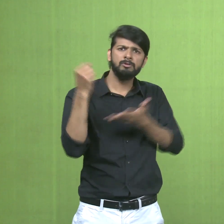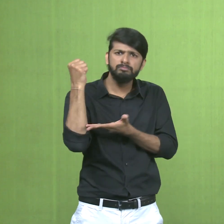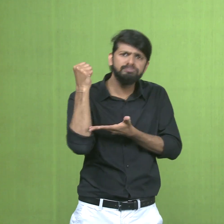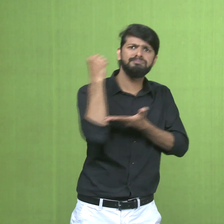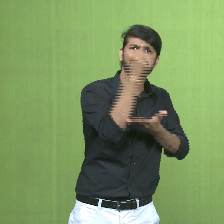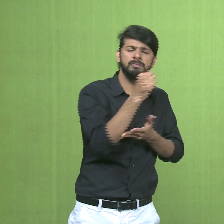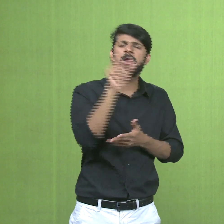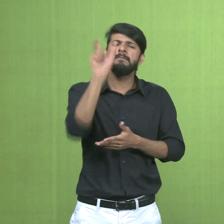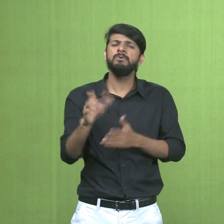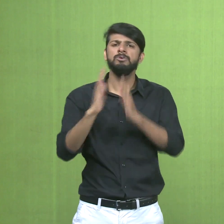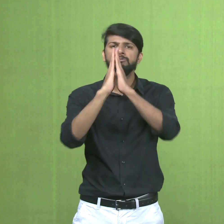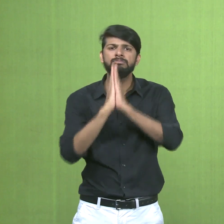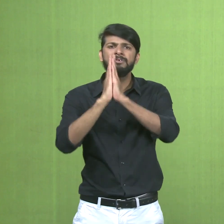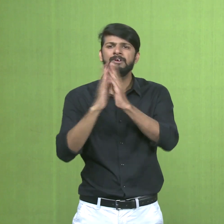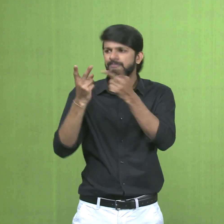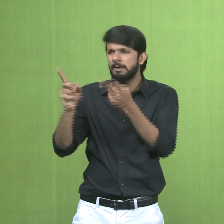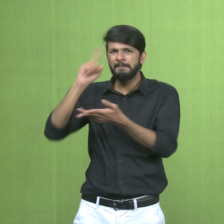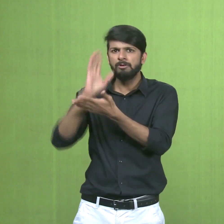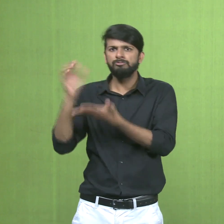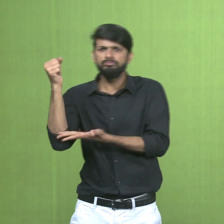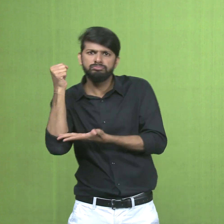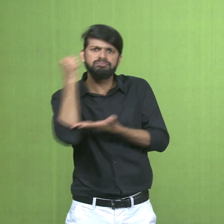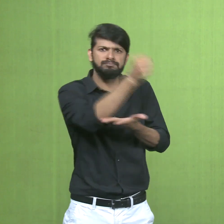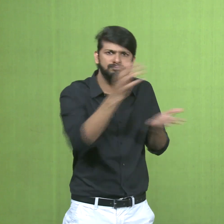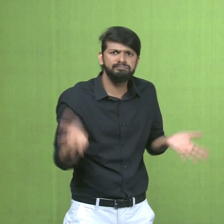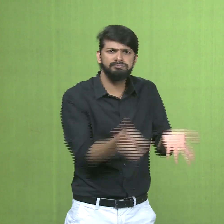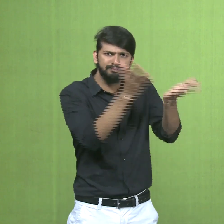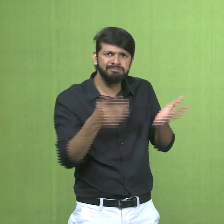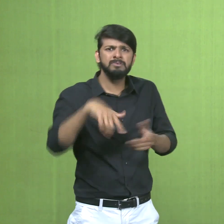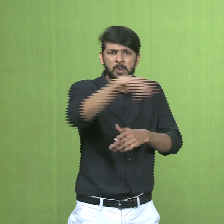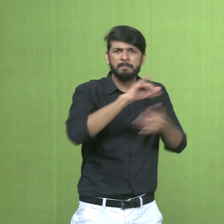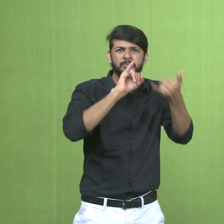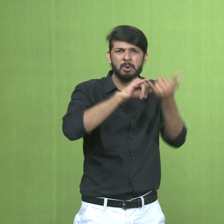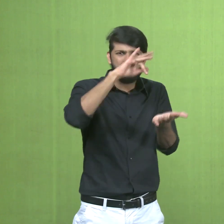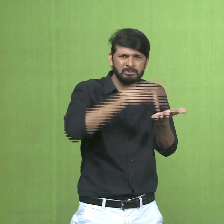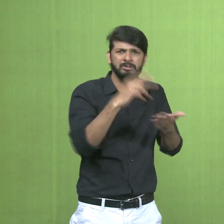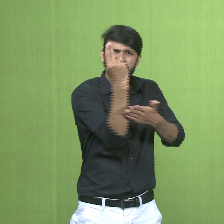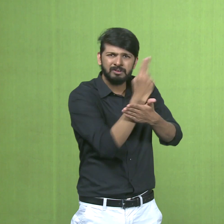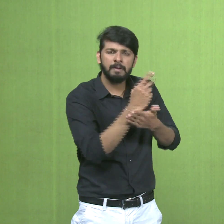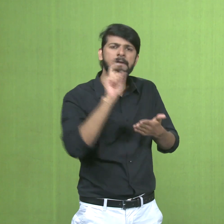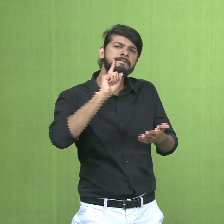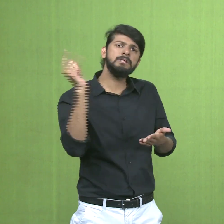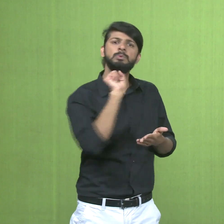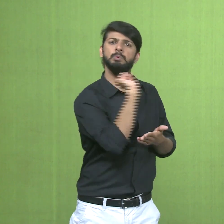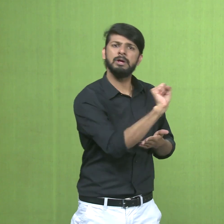The style which developed from Srikalahasti, which is known as the Srikalahasti style, was